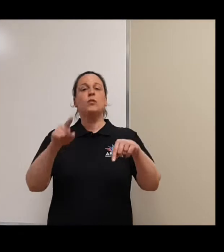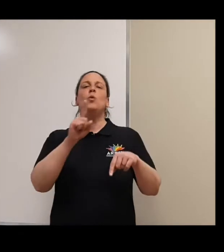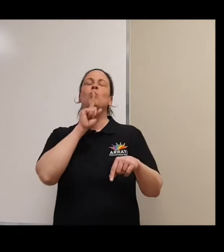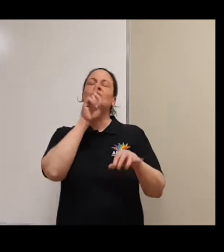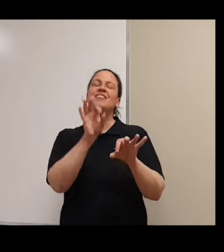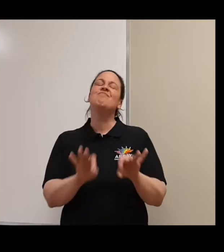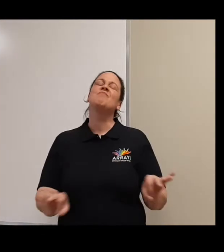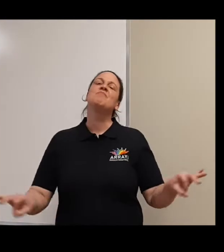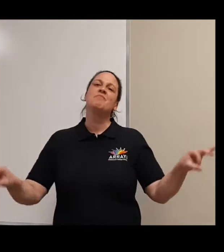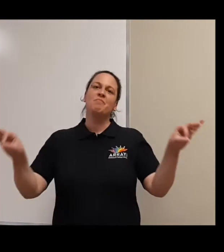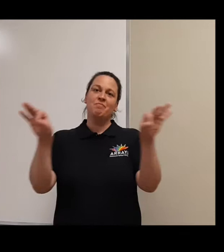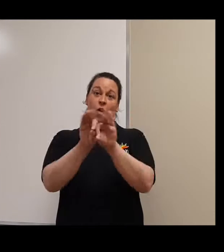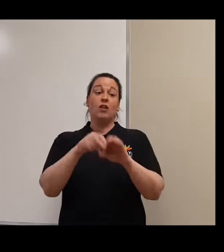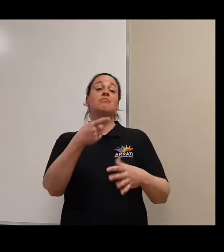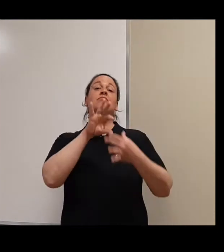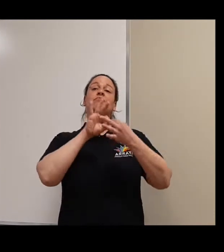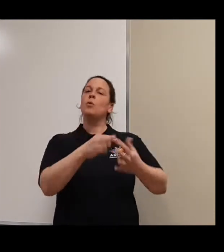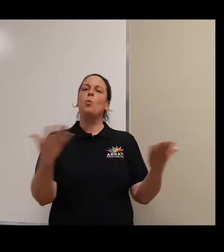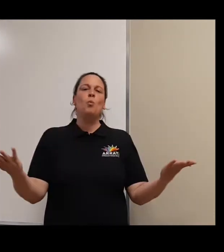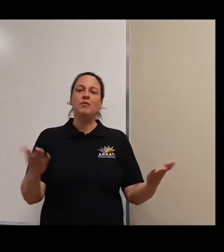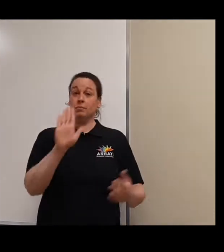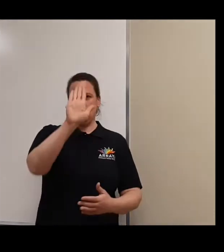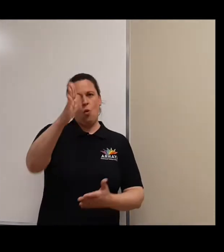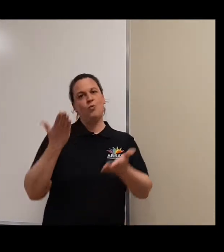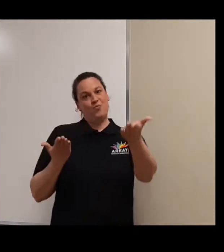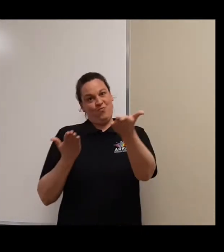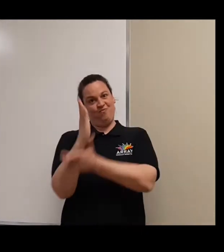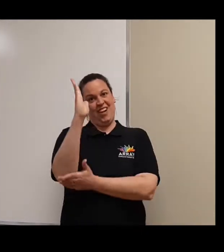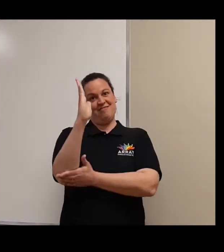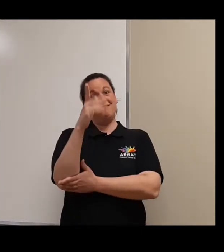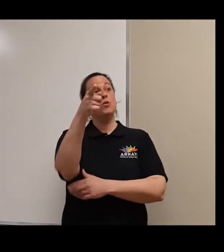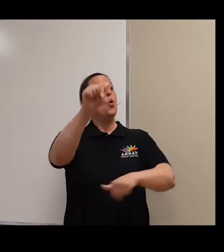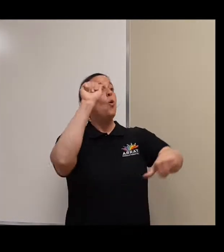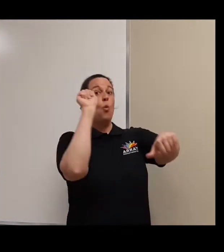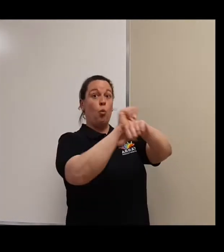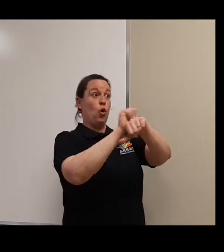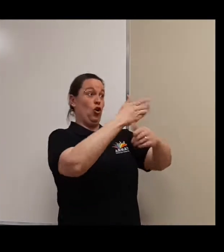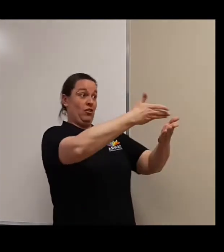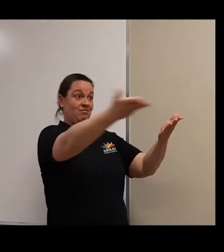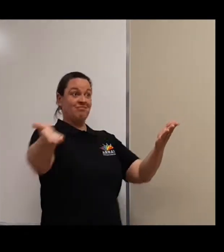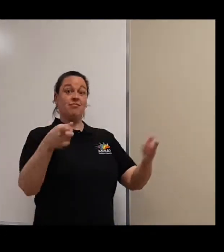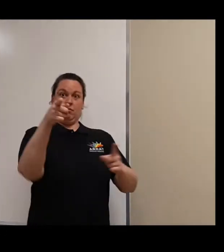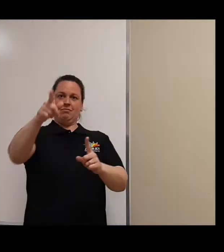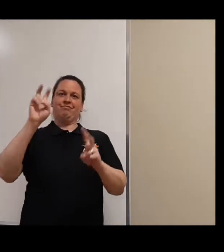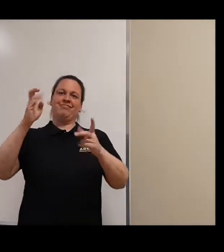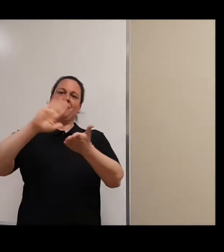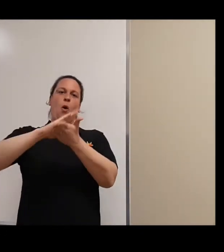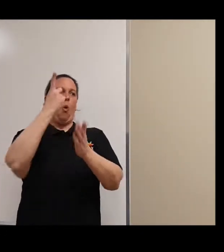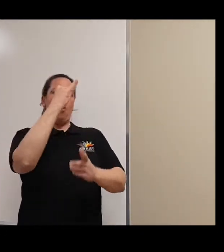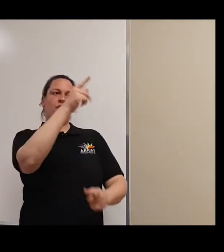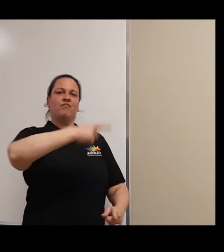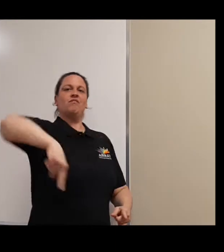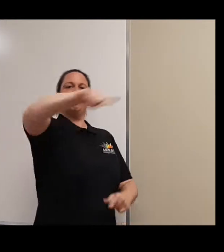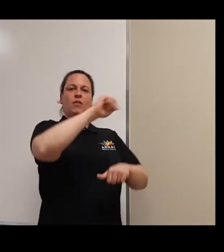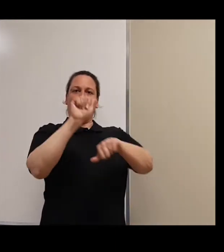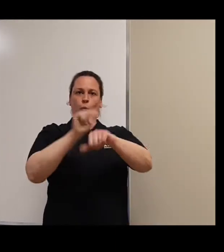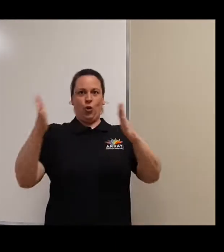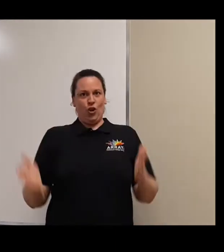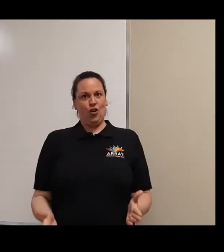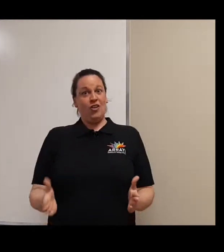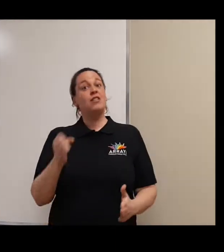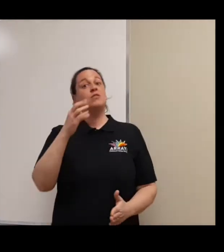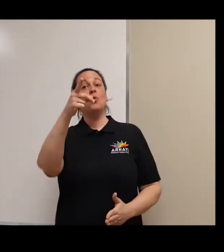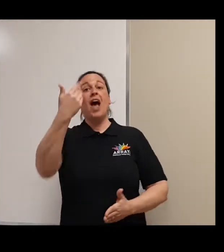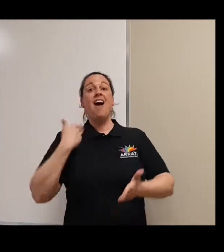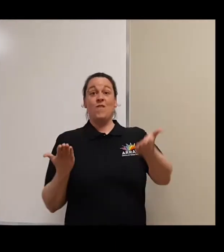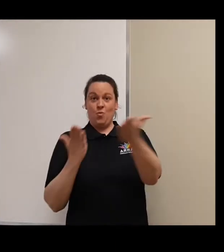This part is very important. It's about your rights at work. All employees have rights. You have the right to be